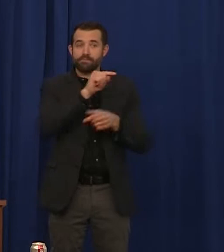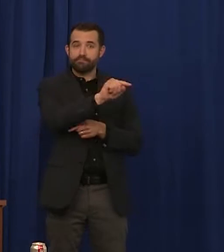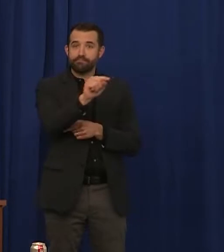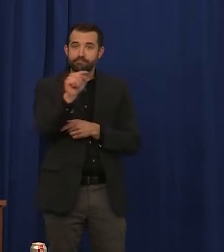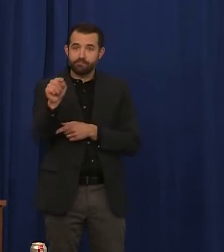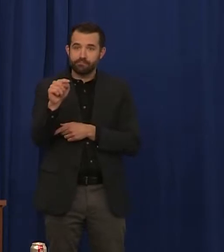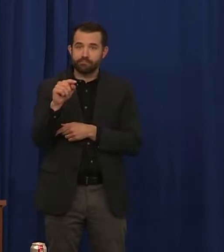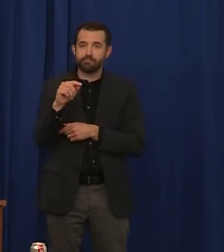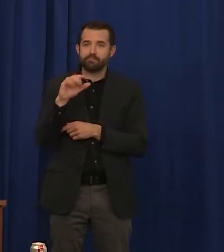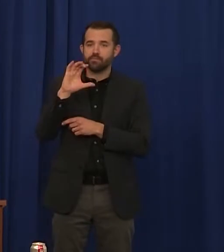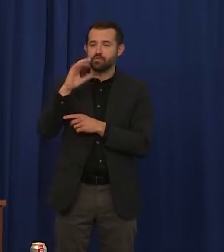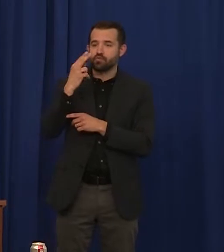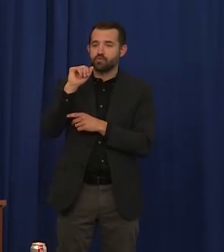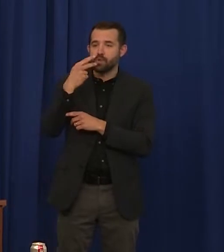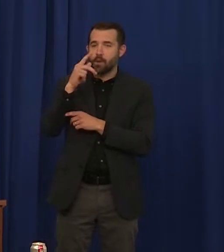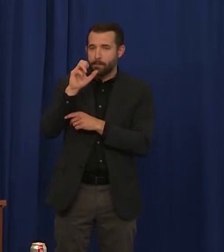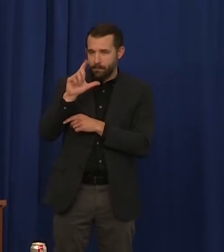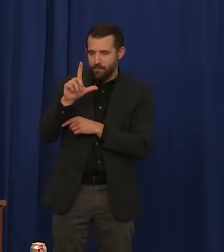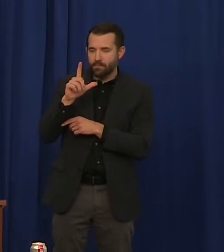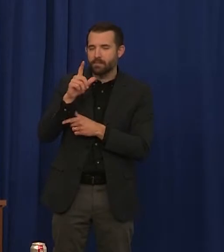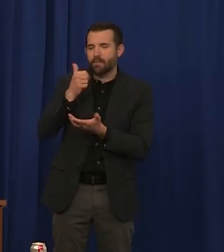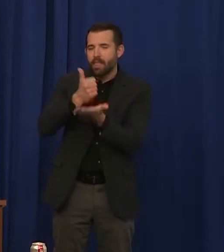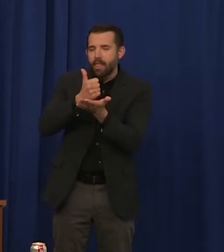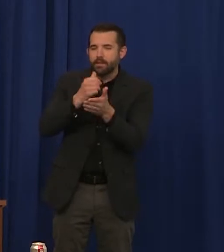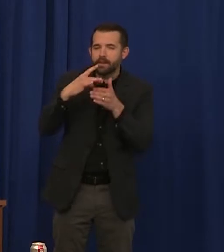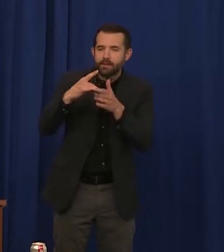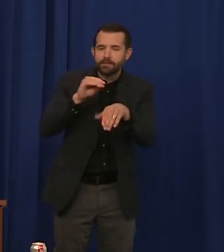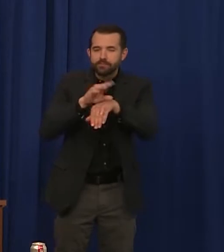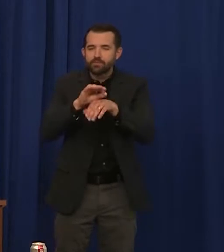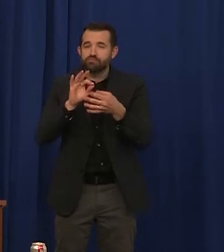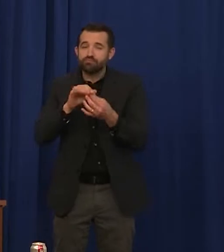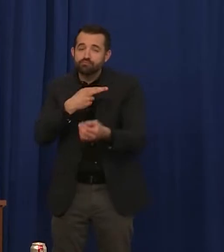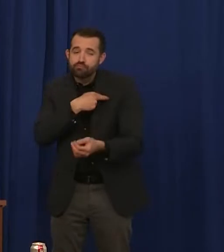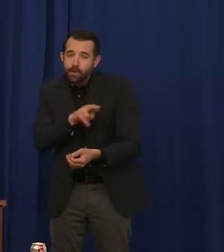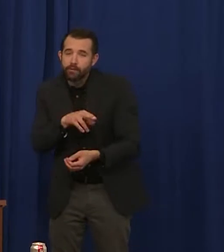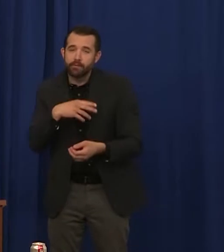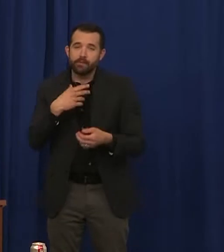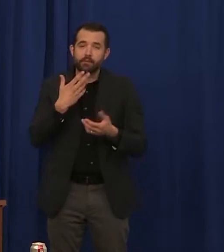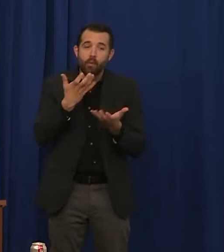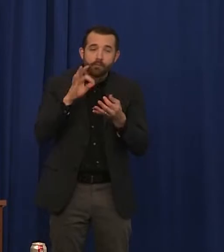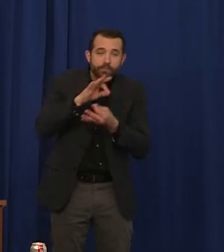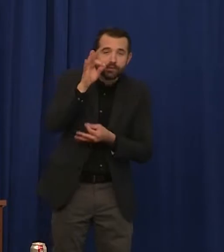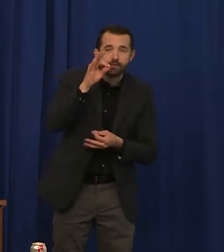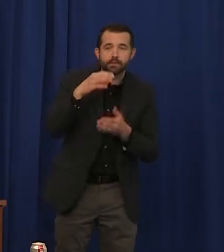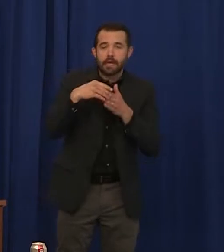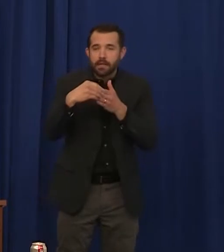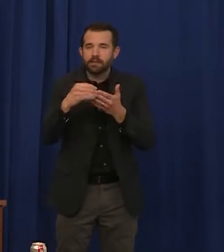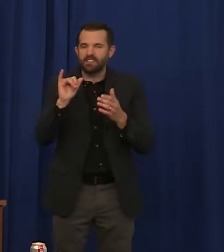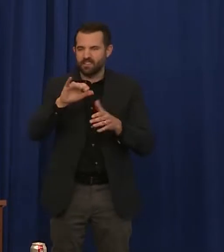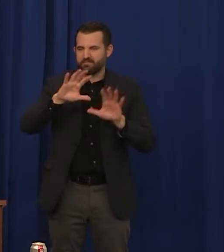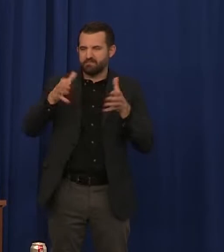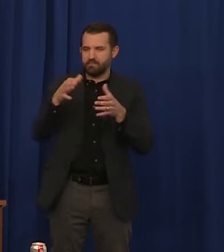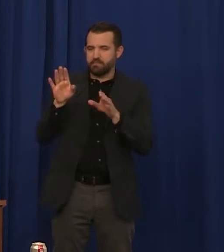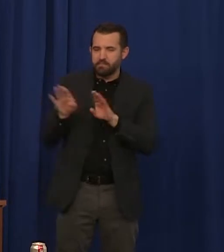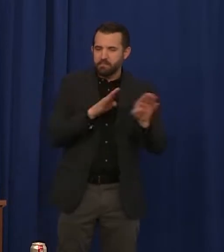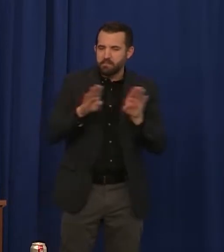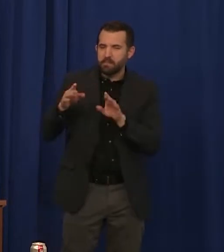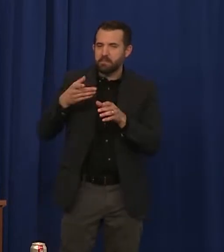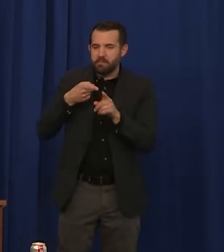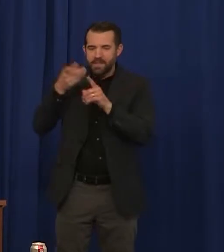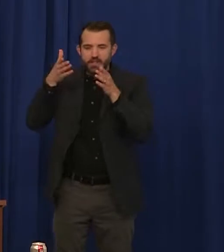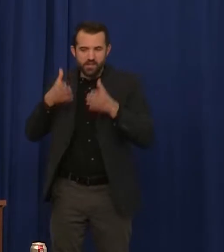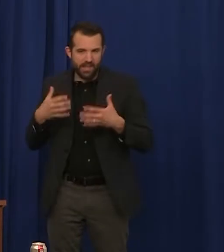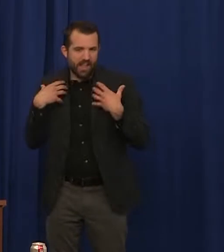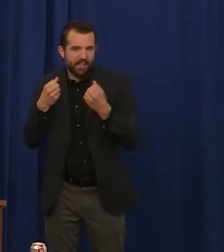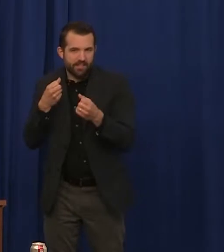chaplains, grief counselors, behavioral health specialists, who are able to provide that grief counseling, in